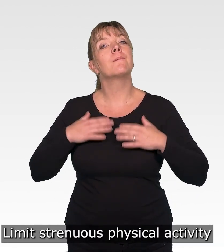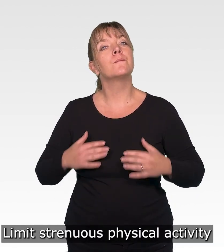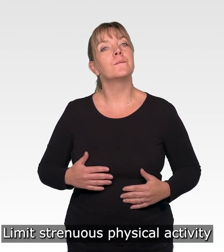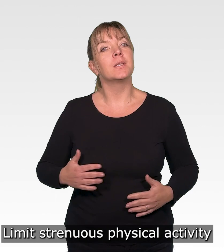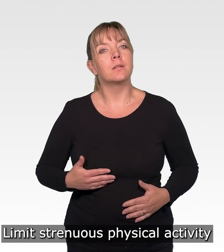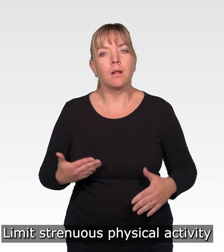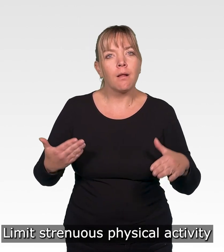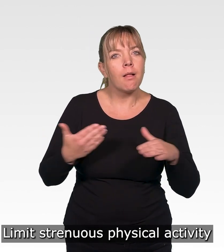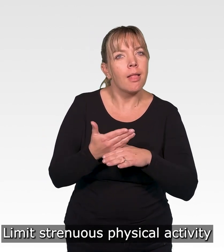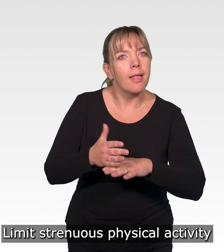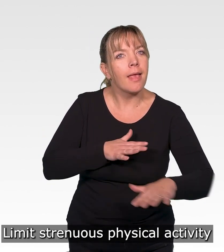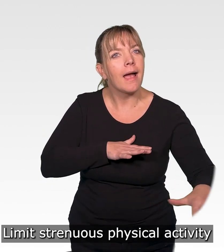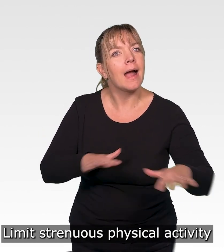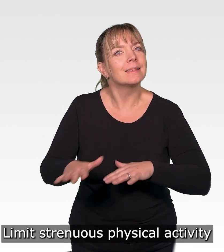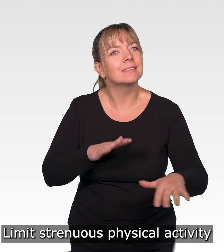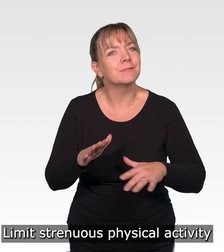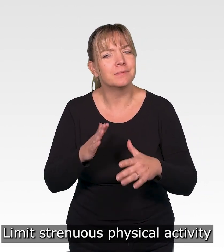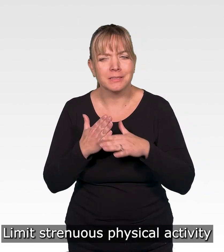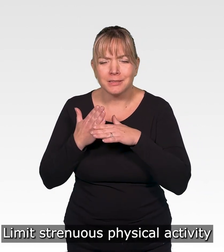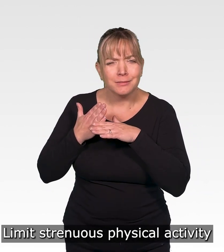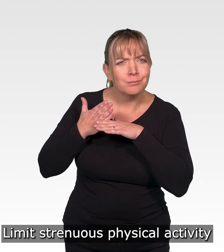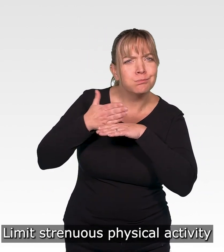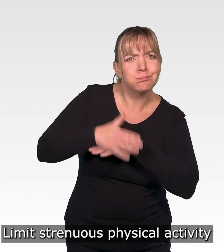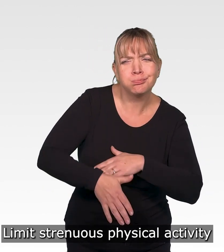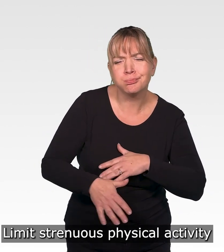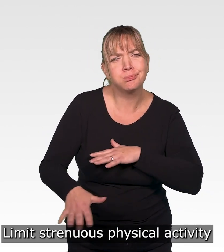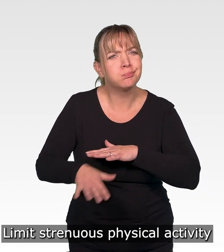Limit strenuous physical activity.